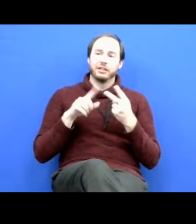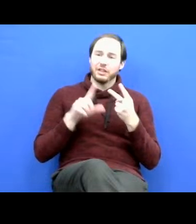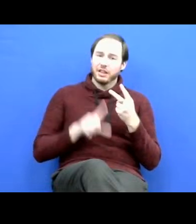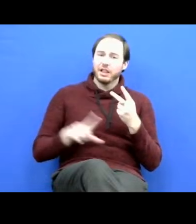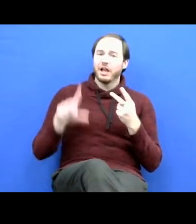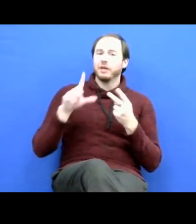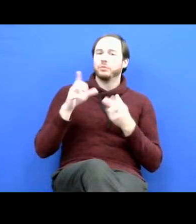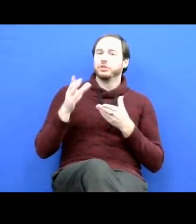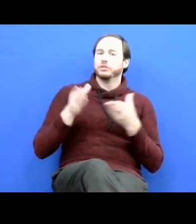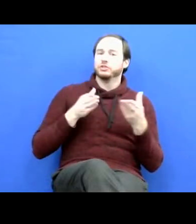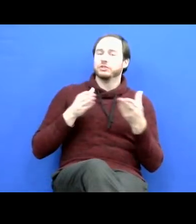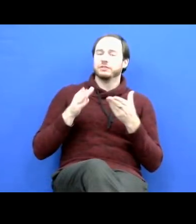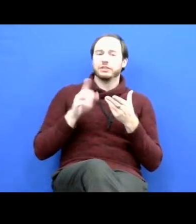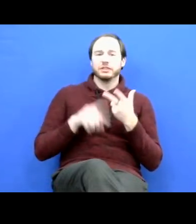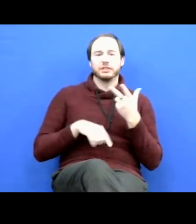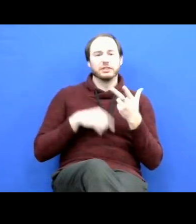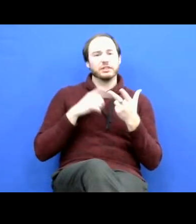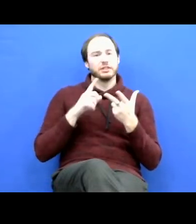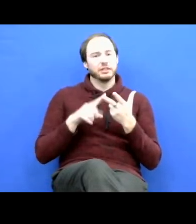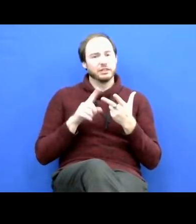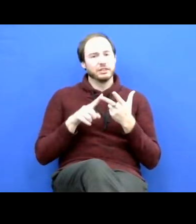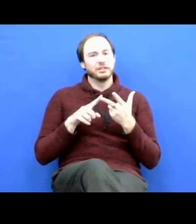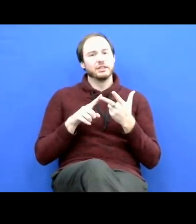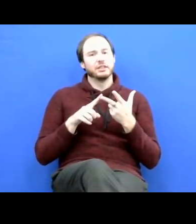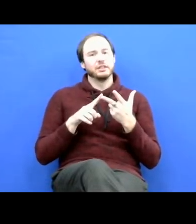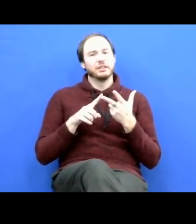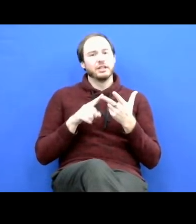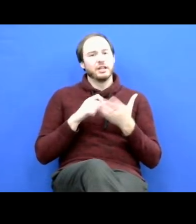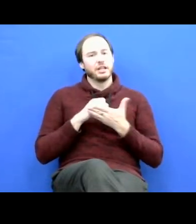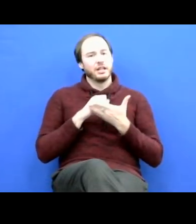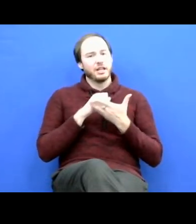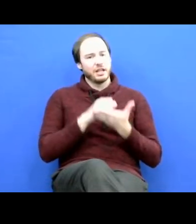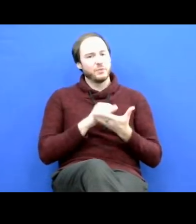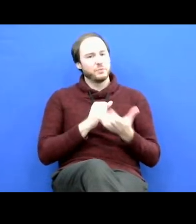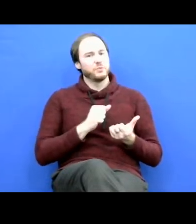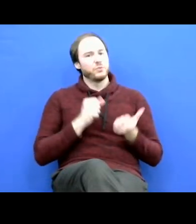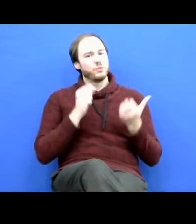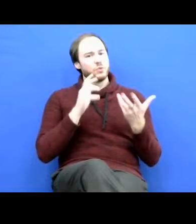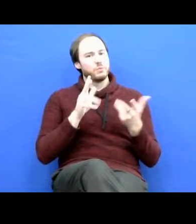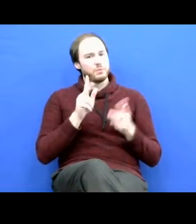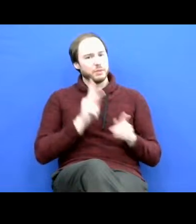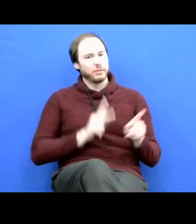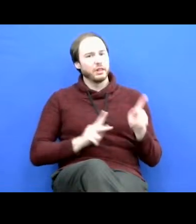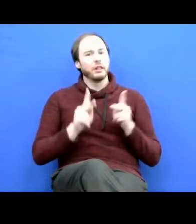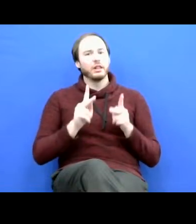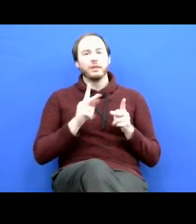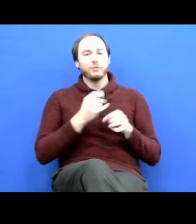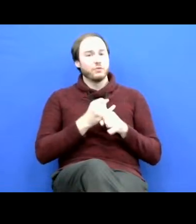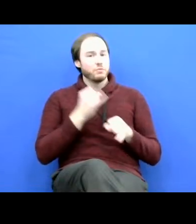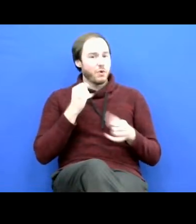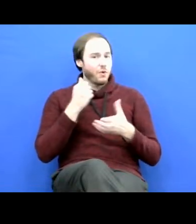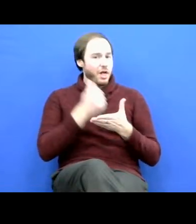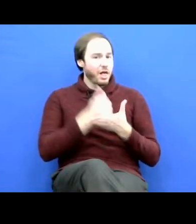library services, being able to help so many people even remotely, and